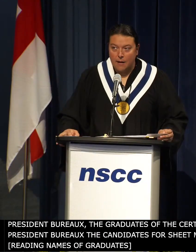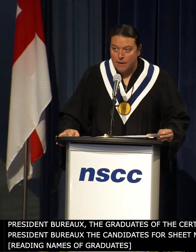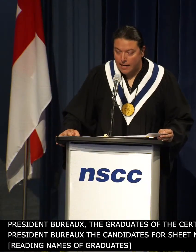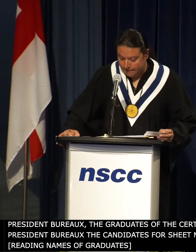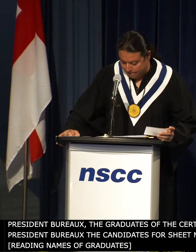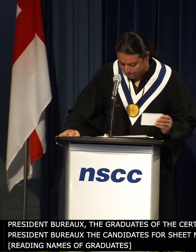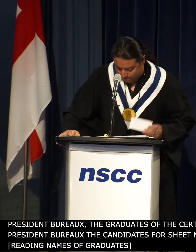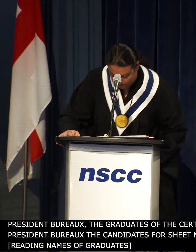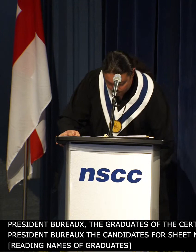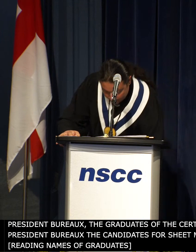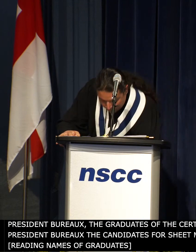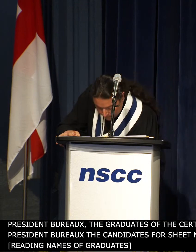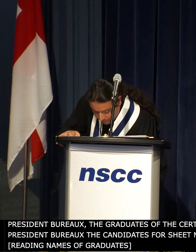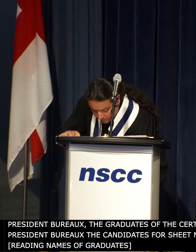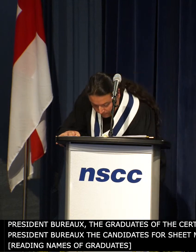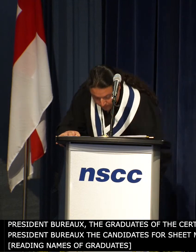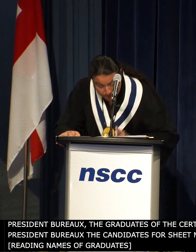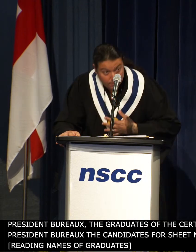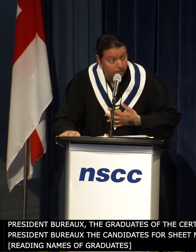Izzadin Hamad.